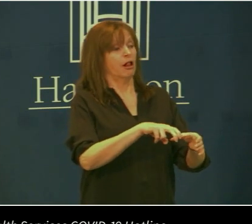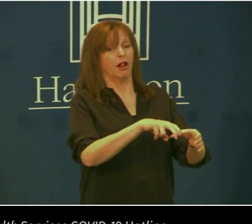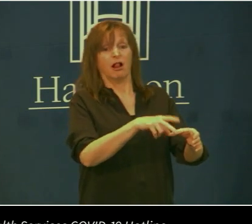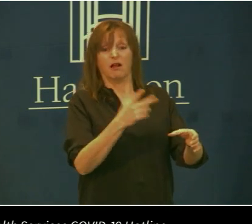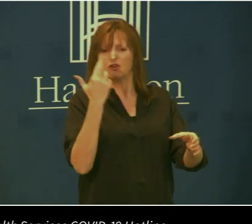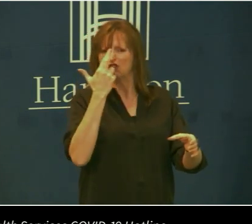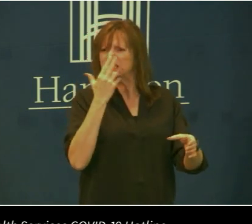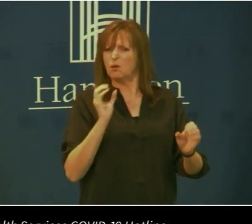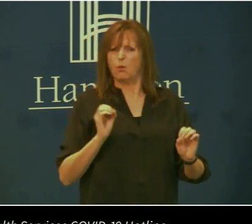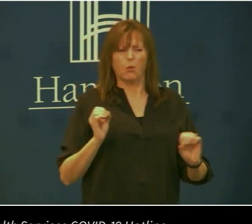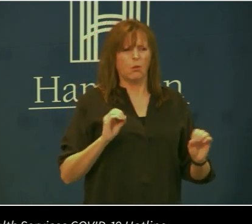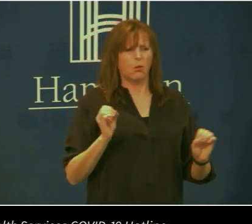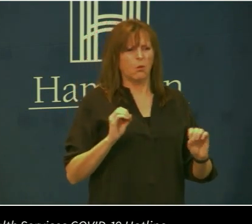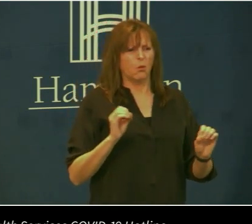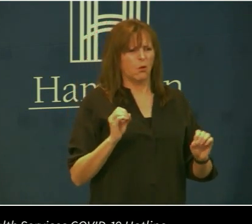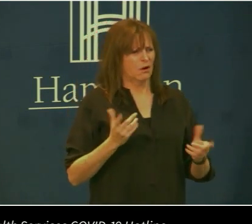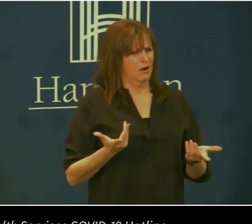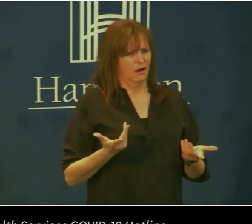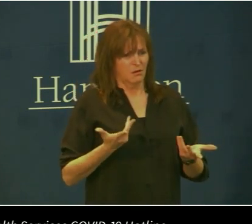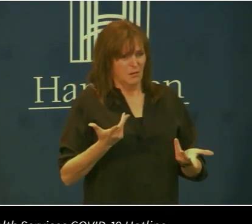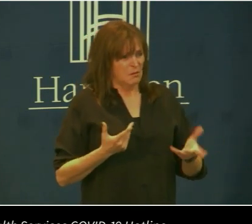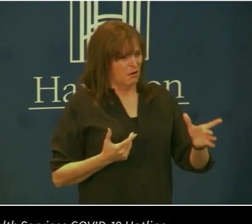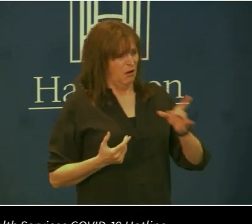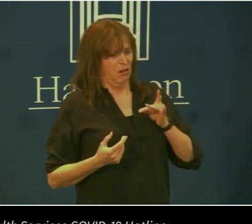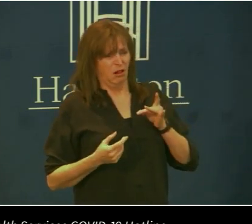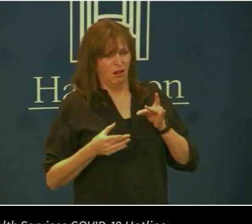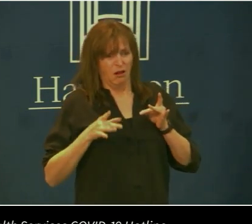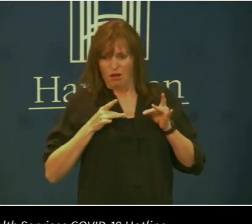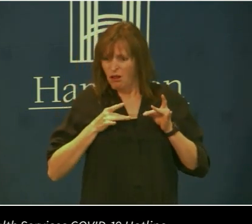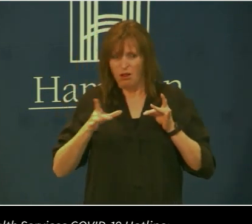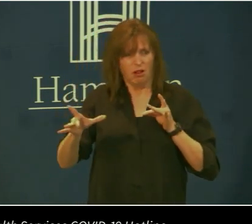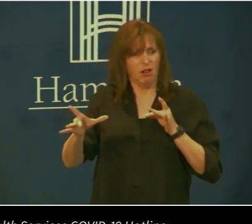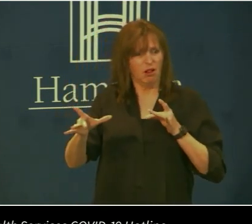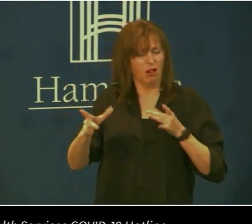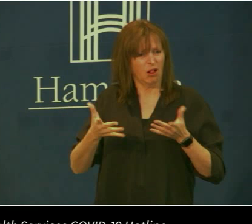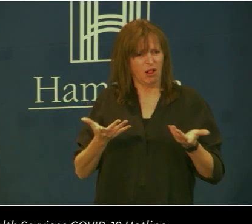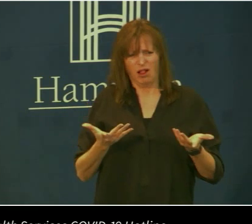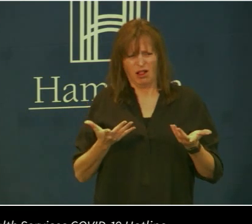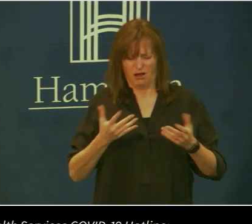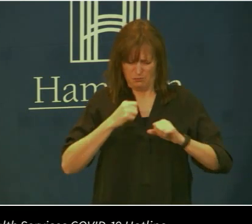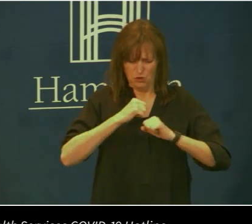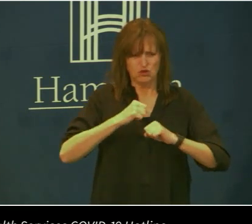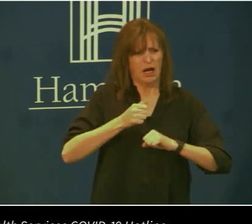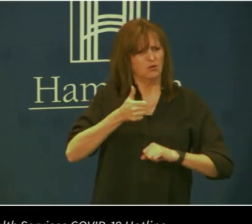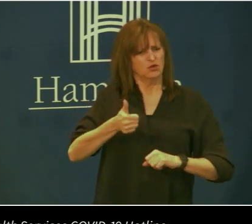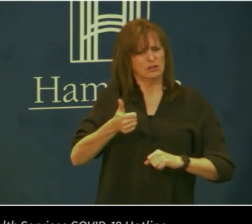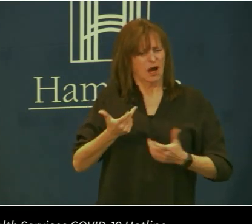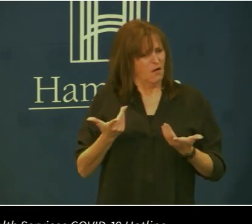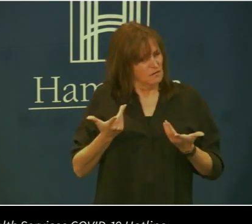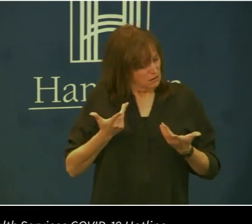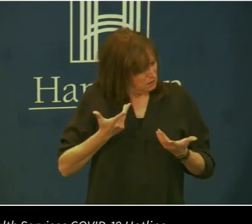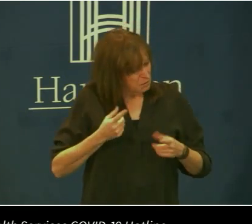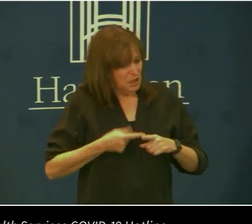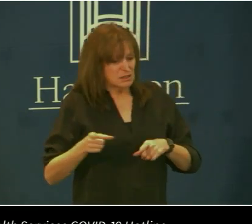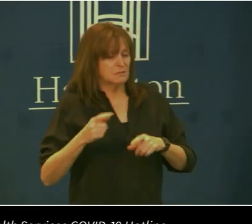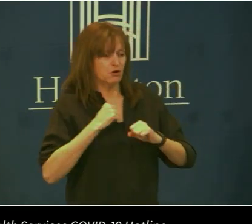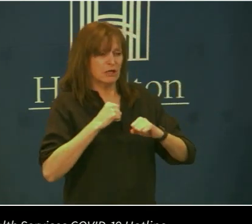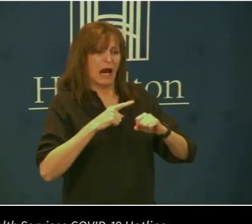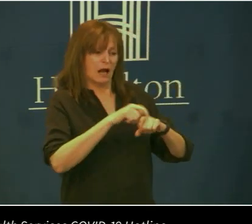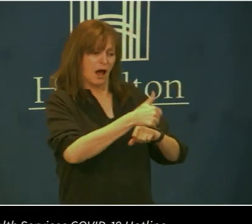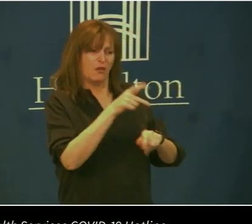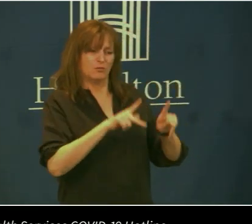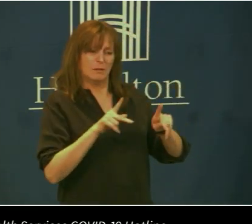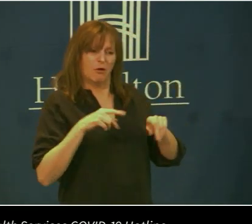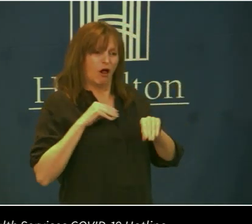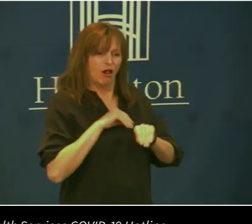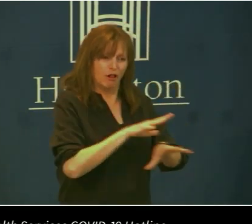well. In terms of social supports, there is a lot going on in terms of social services. A lot of work with the